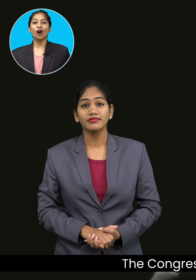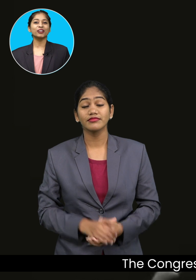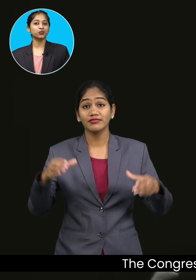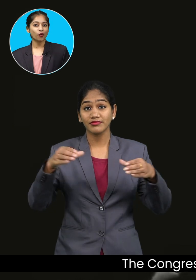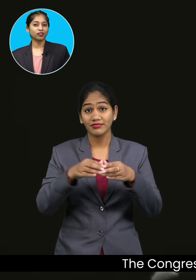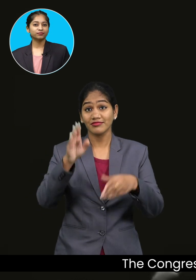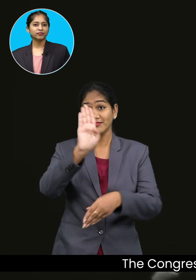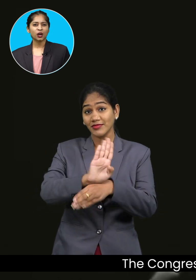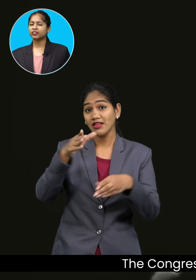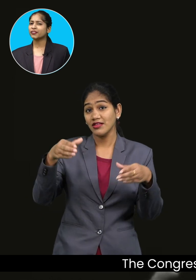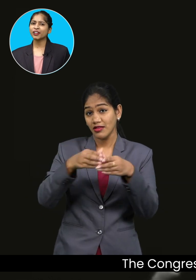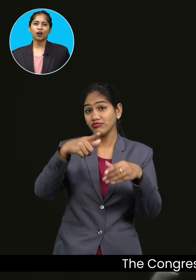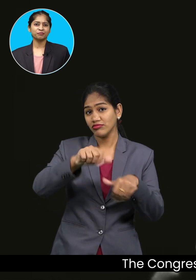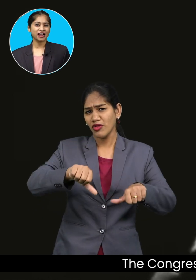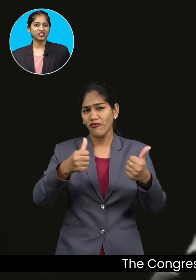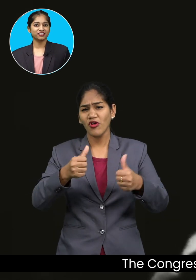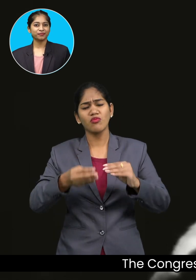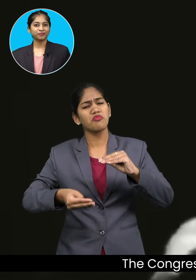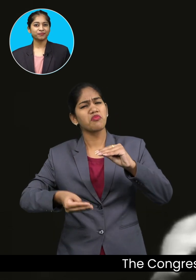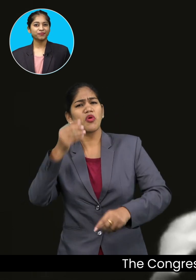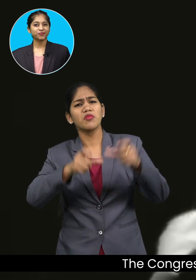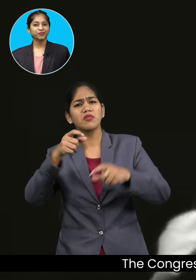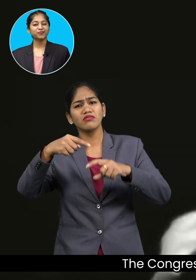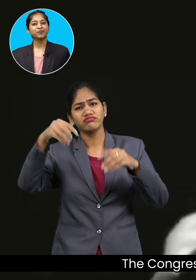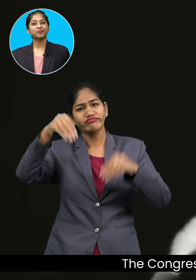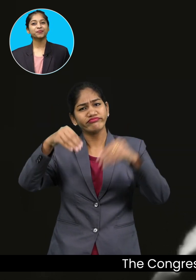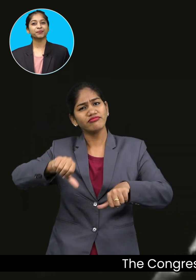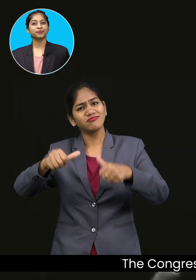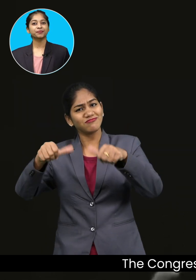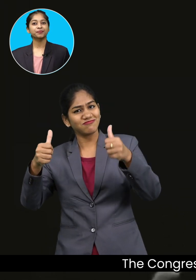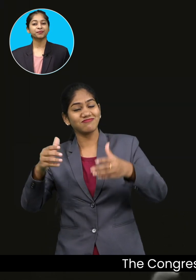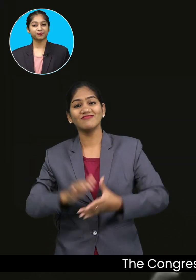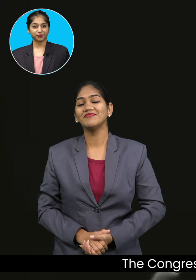The Congress won with a record margin,